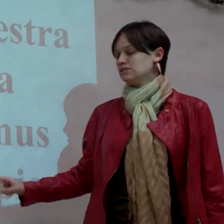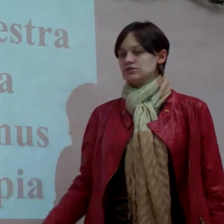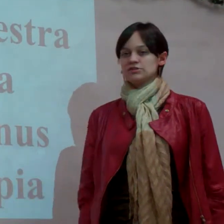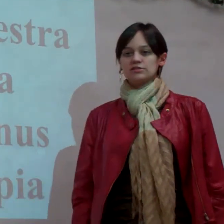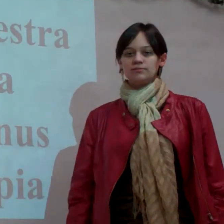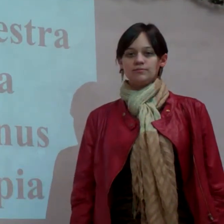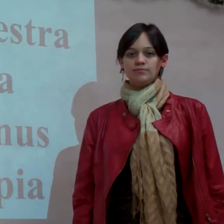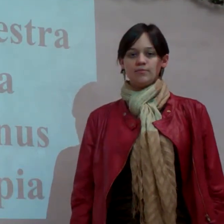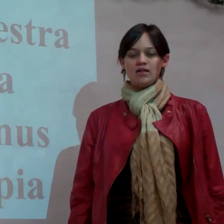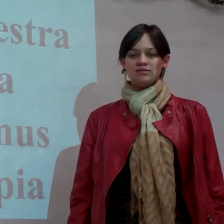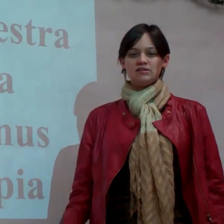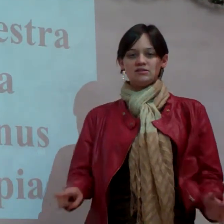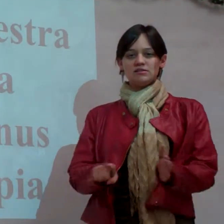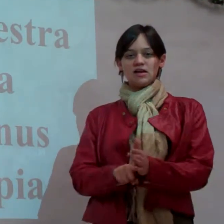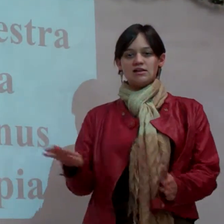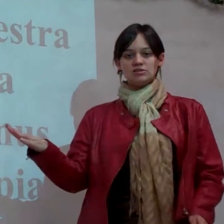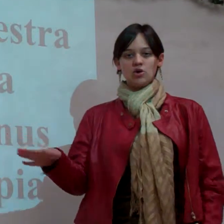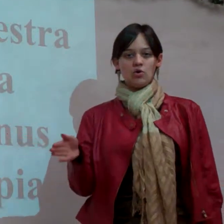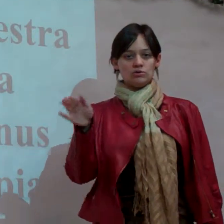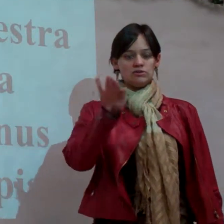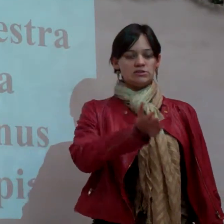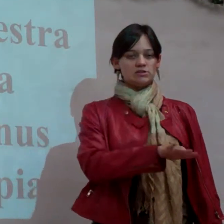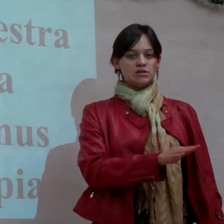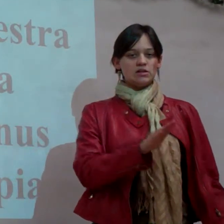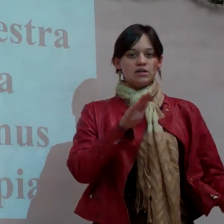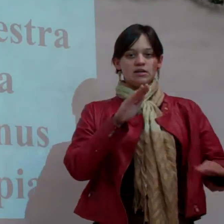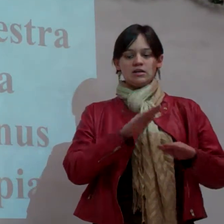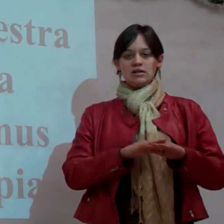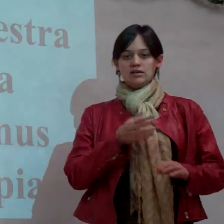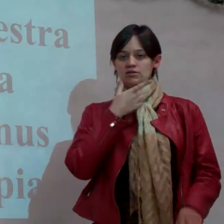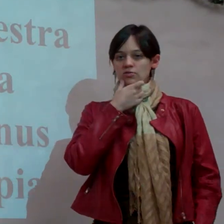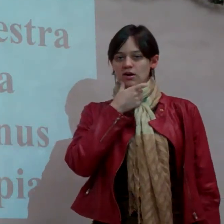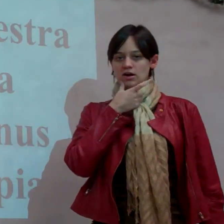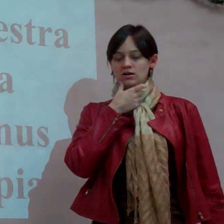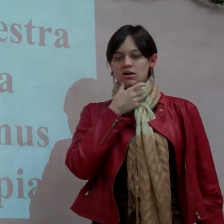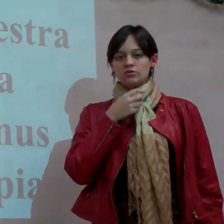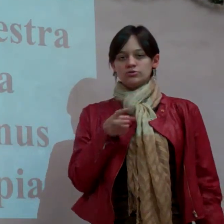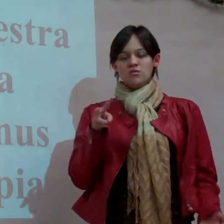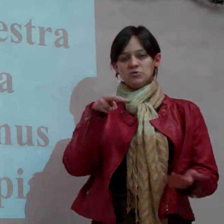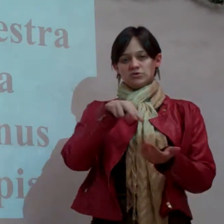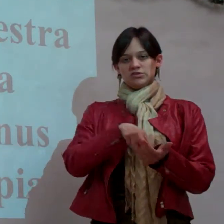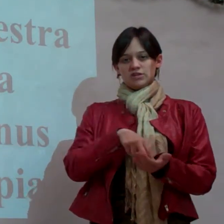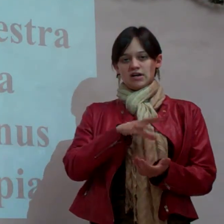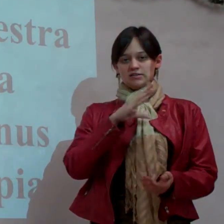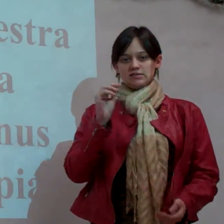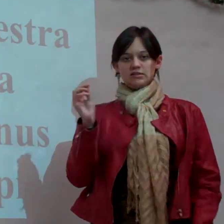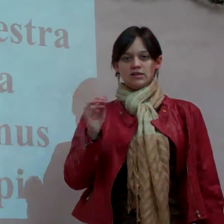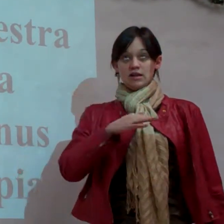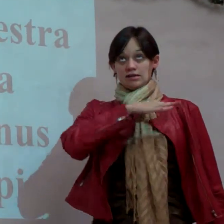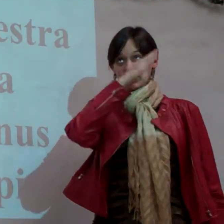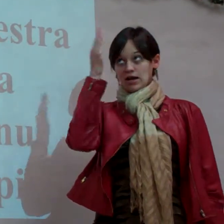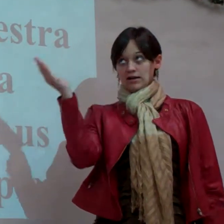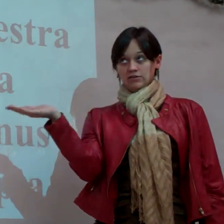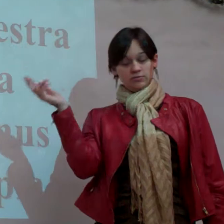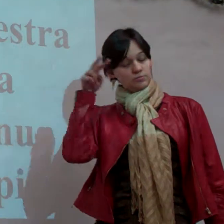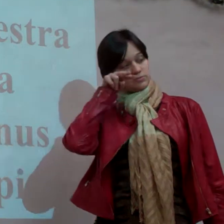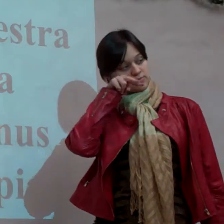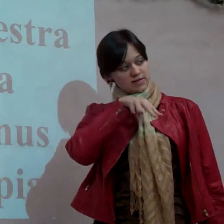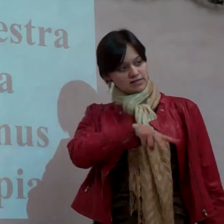Palatinus. Palatinus est colus in qua Romulus stat et caelum